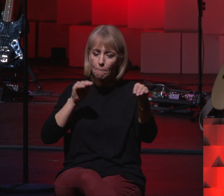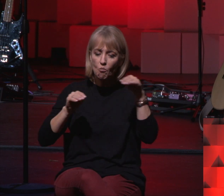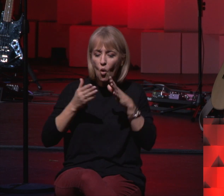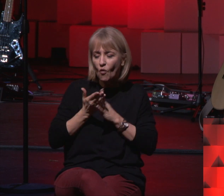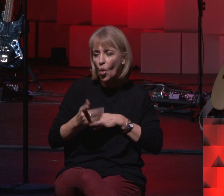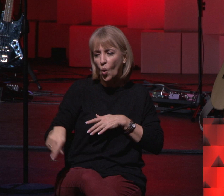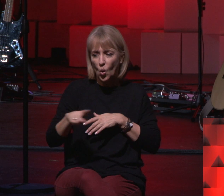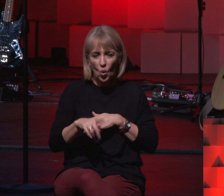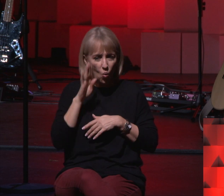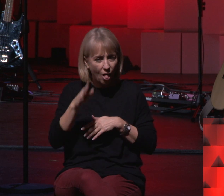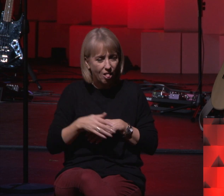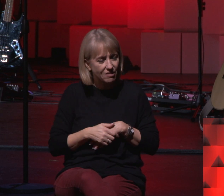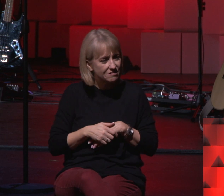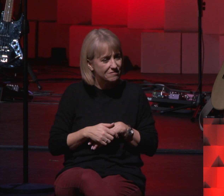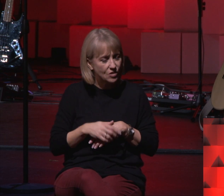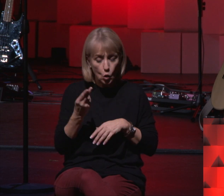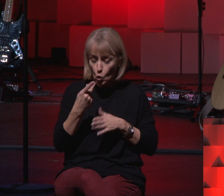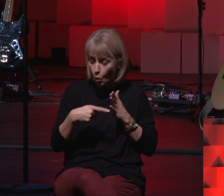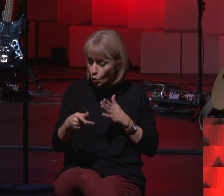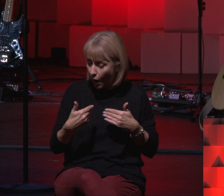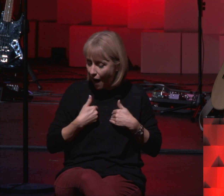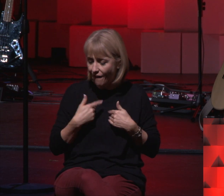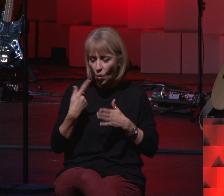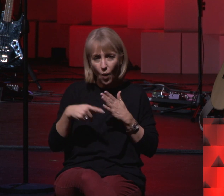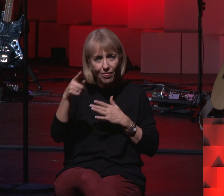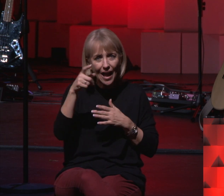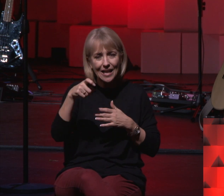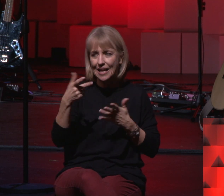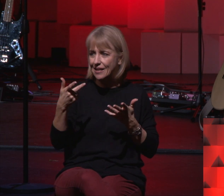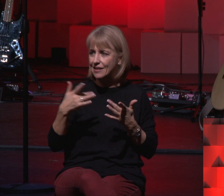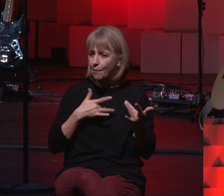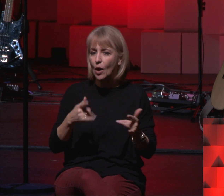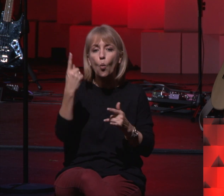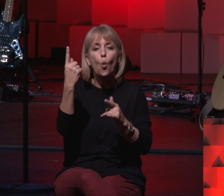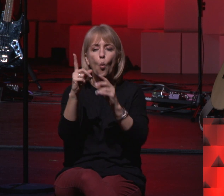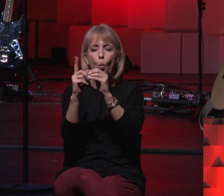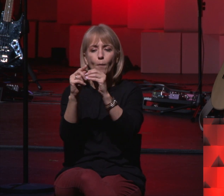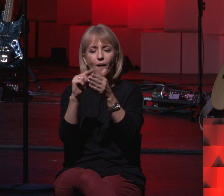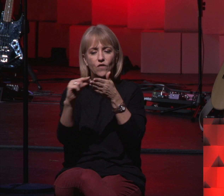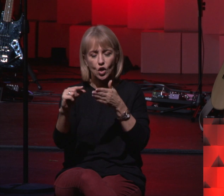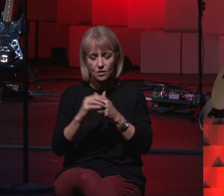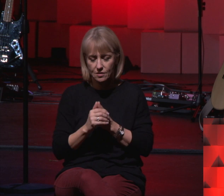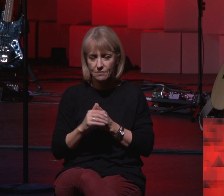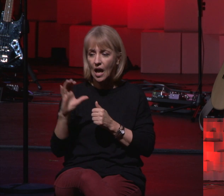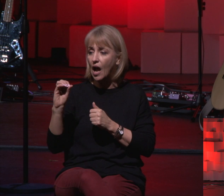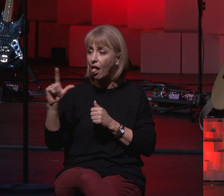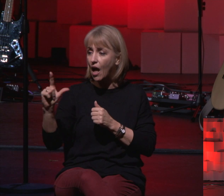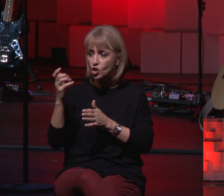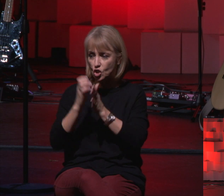needed and use whatever you have to show compassion, the love of Christ to others. One more verse and we'll end with this. Colossians chapter